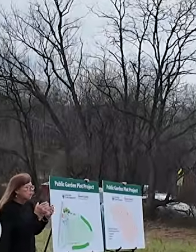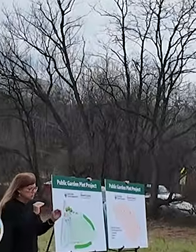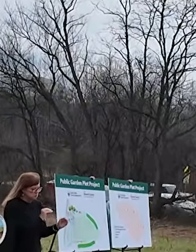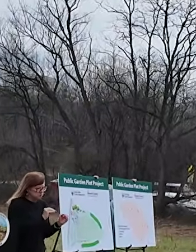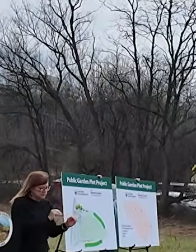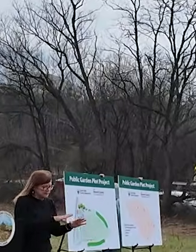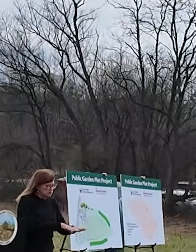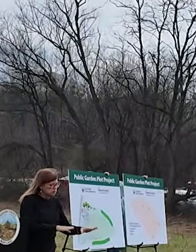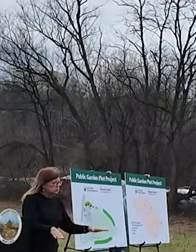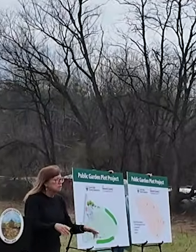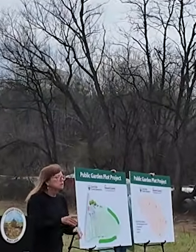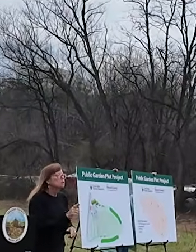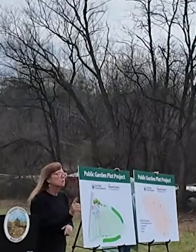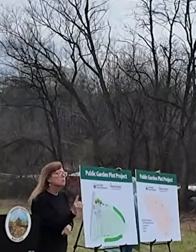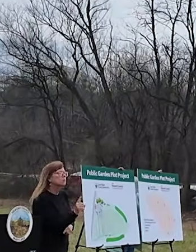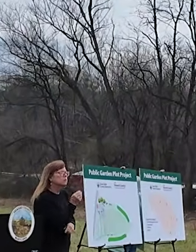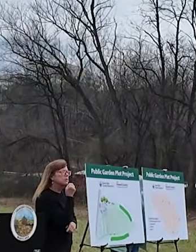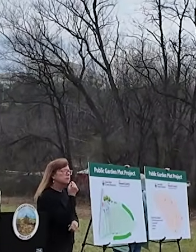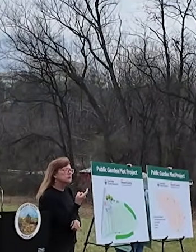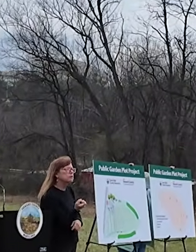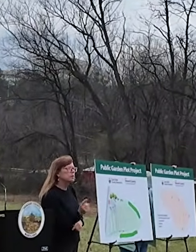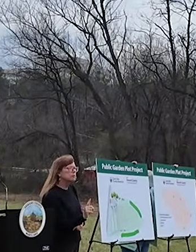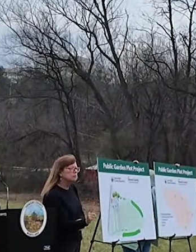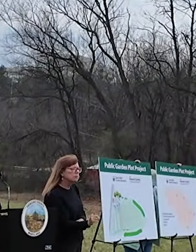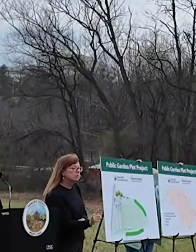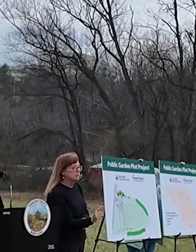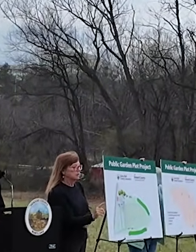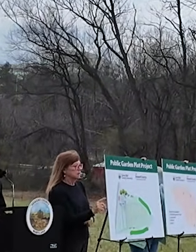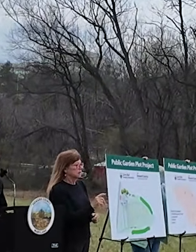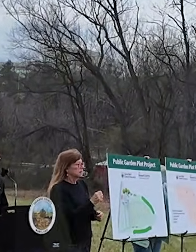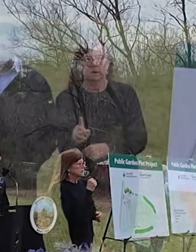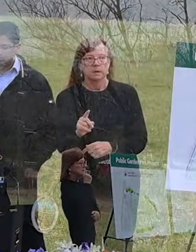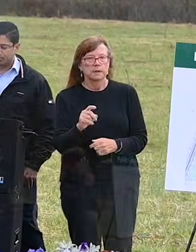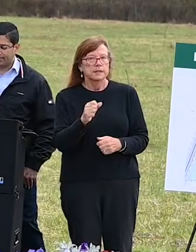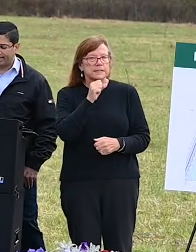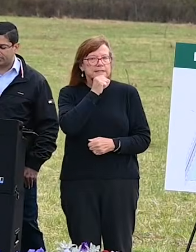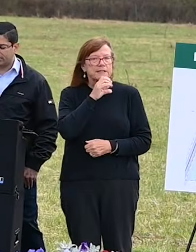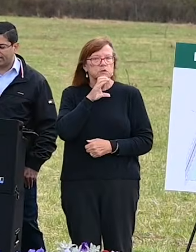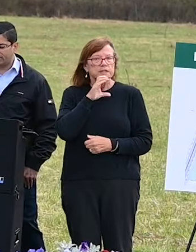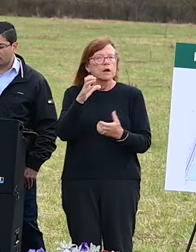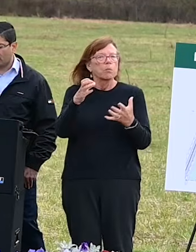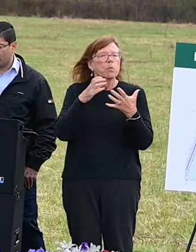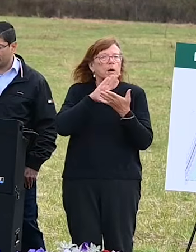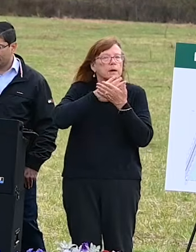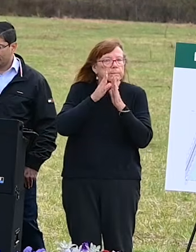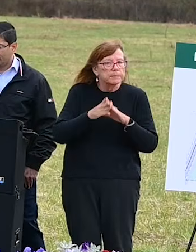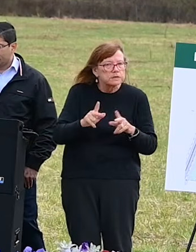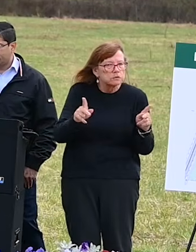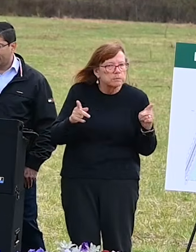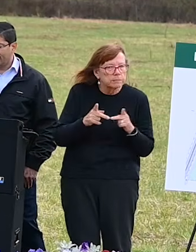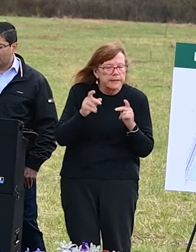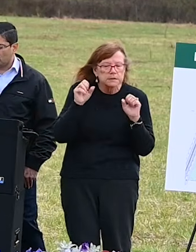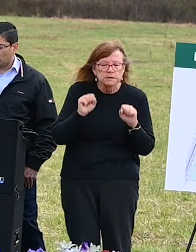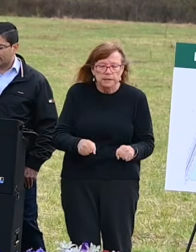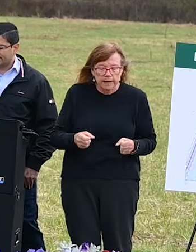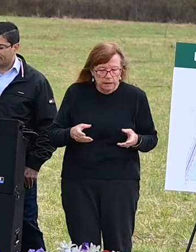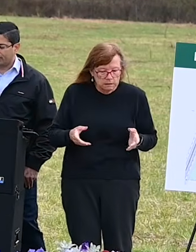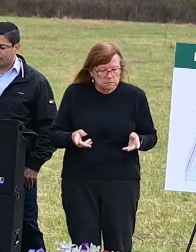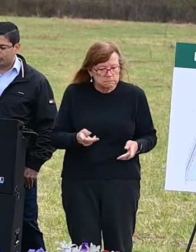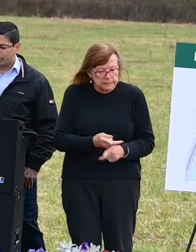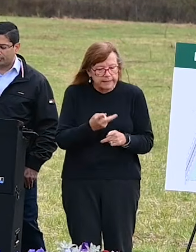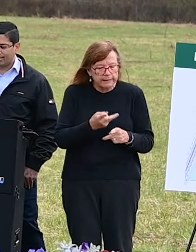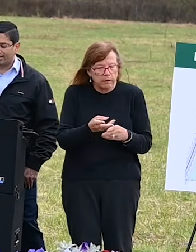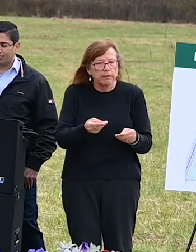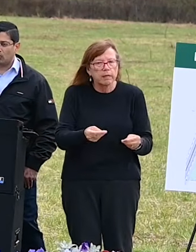their children where food comes from, seniors looking for a peaceful place to tend and grow. Today, we're one